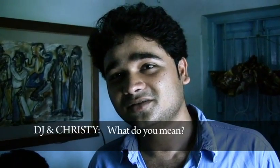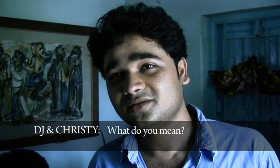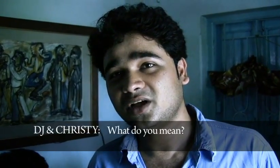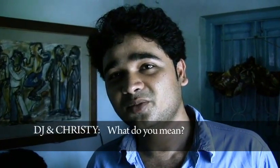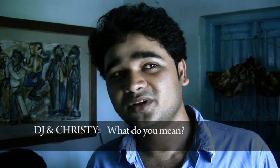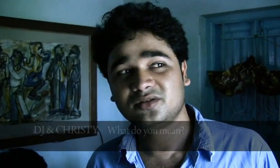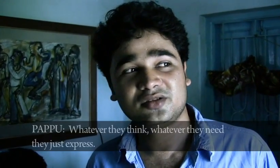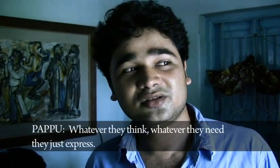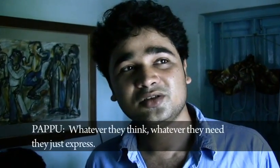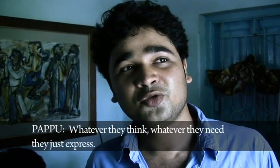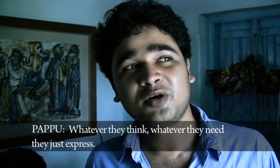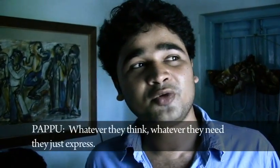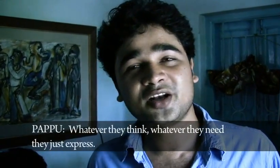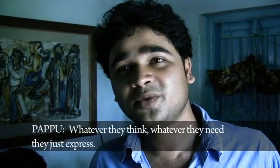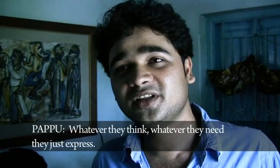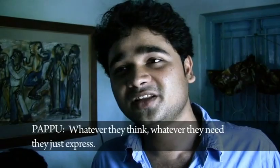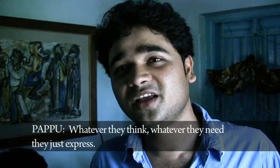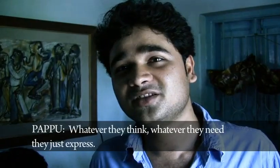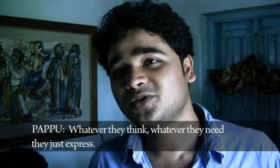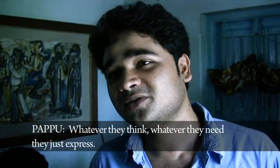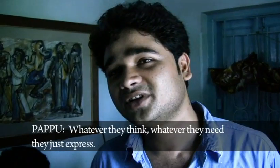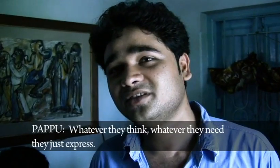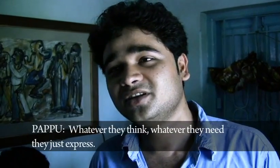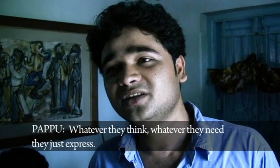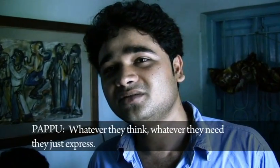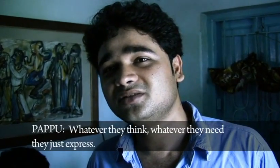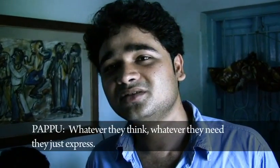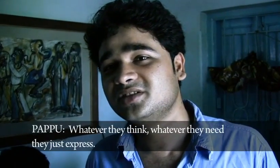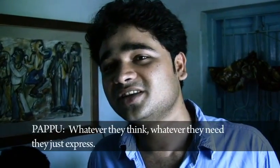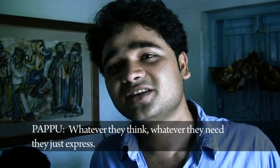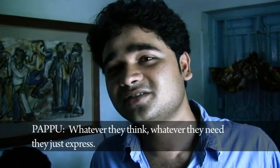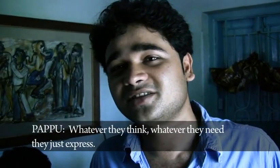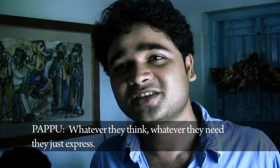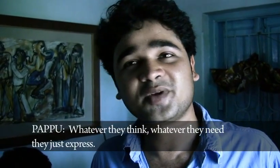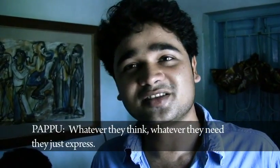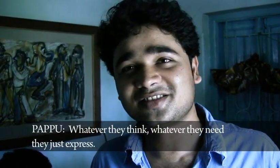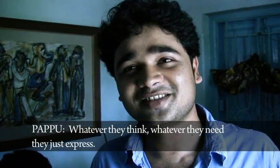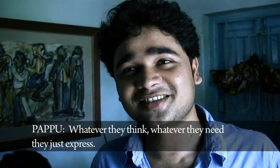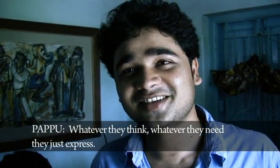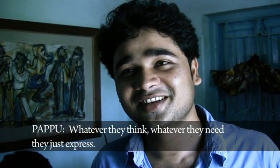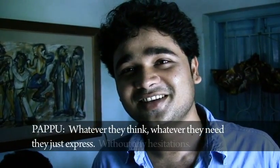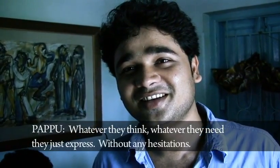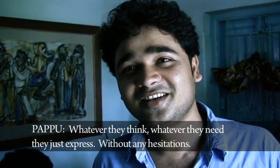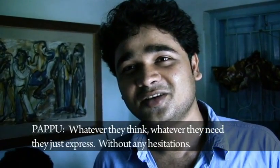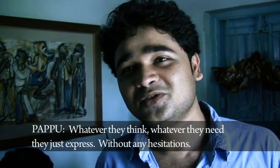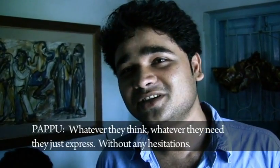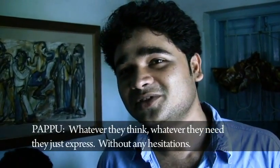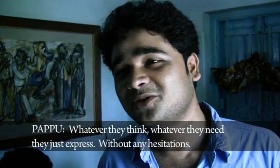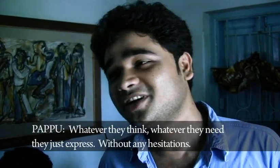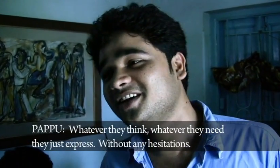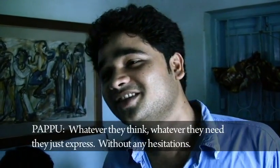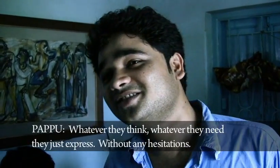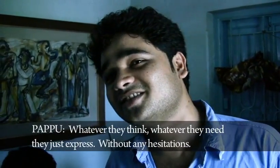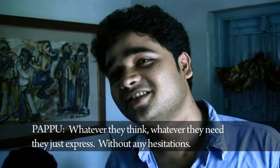mean, whatever they think, whatever they need, they just express without any hesitations.